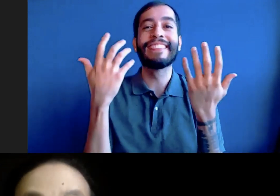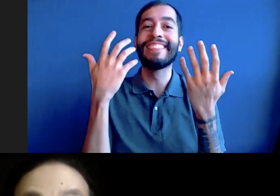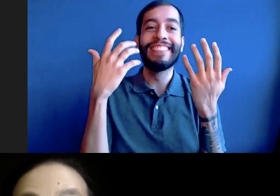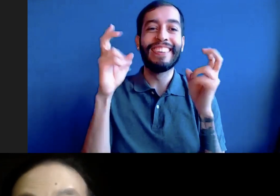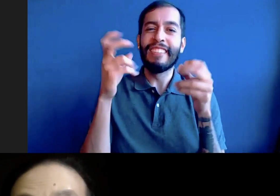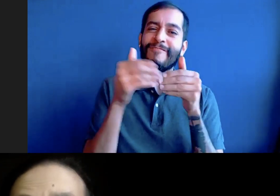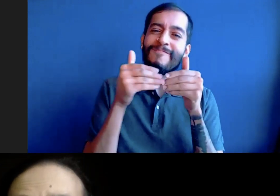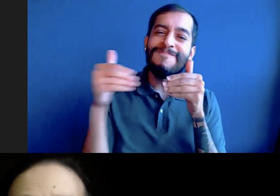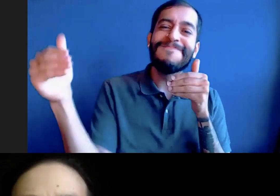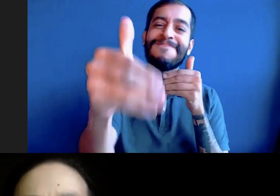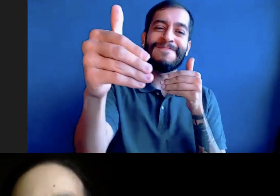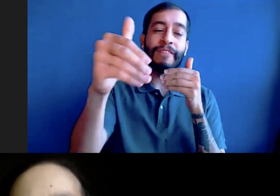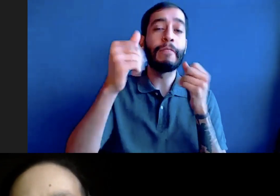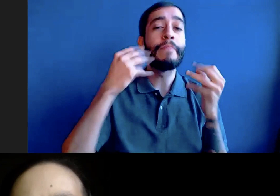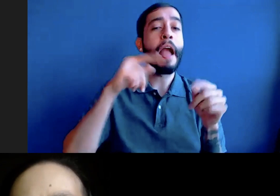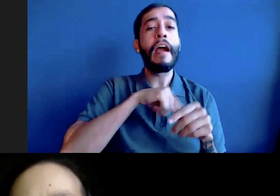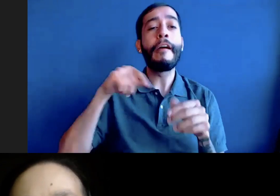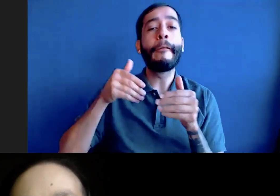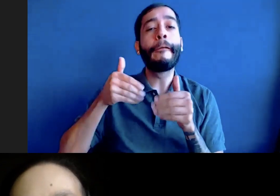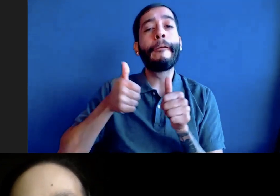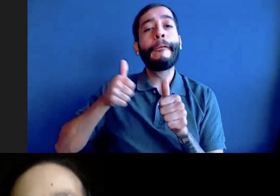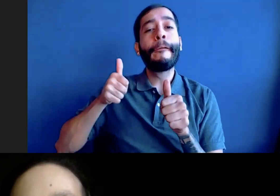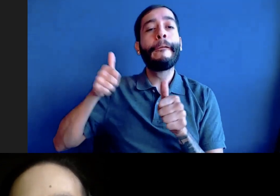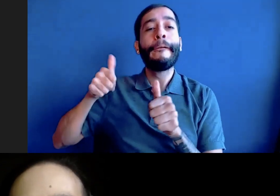on accessibility, but also